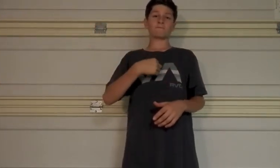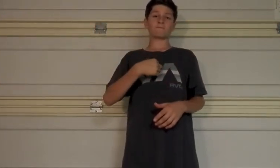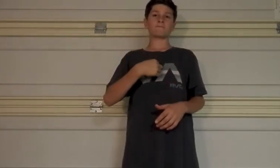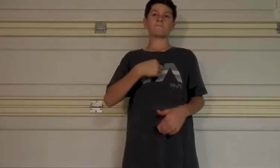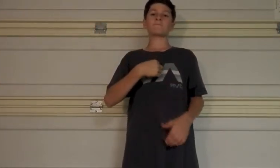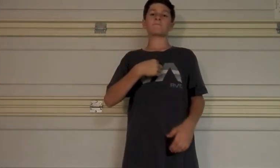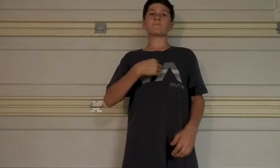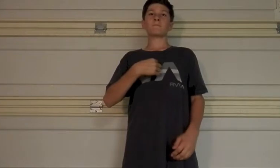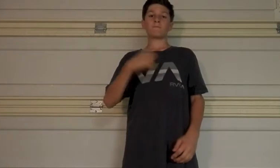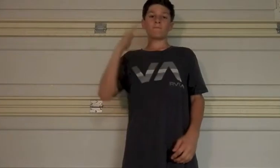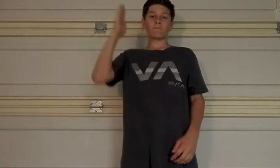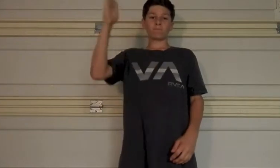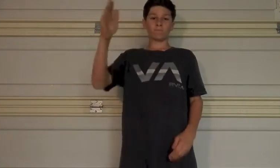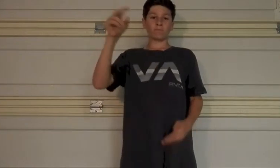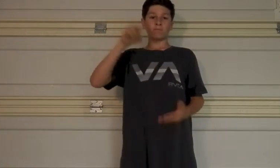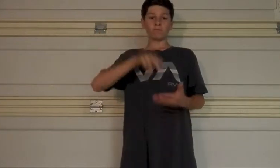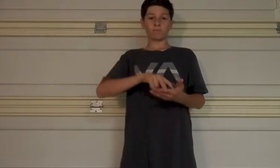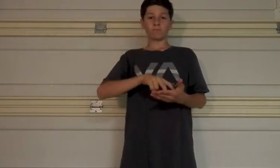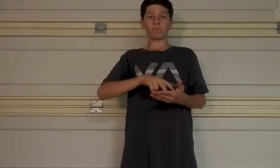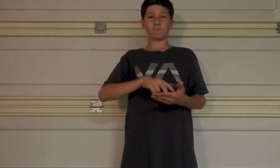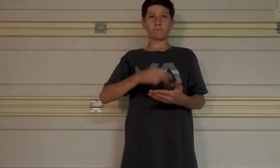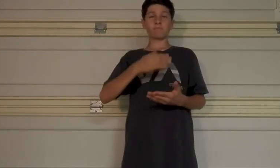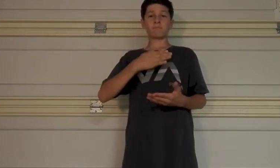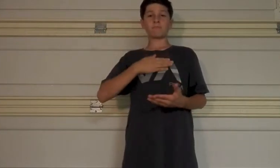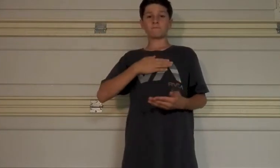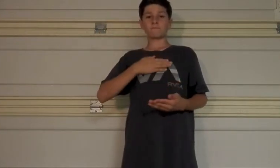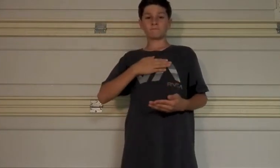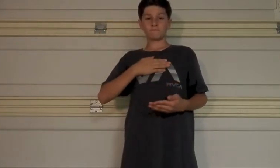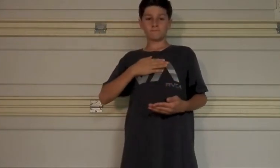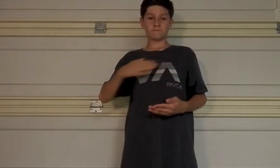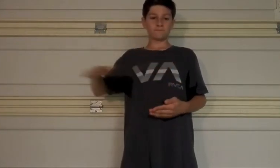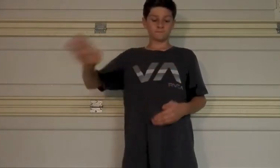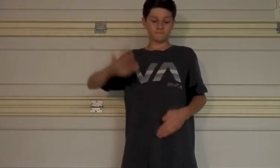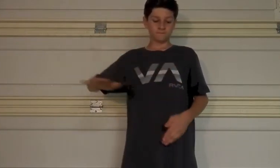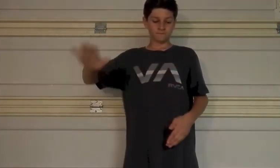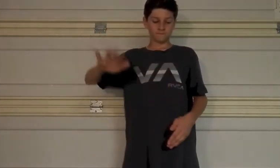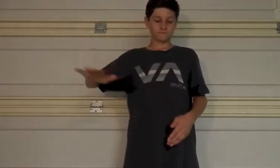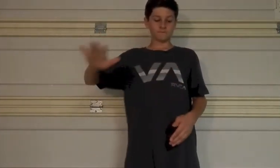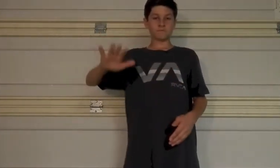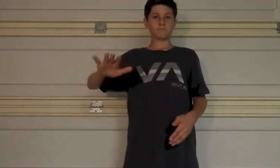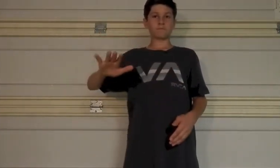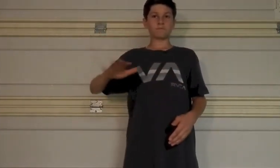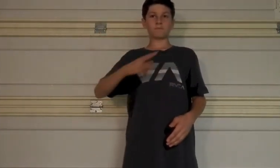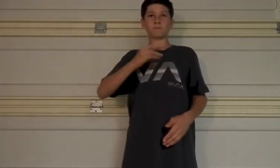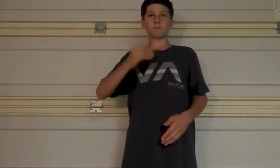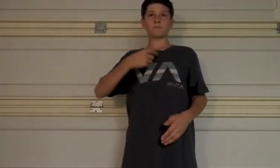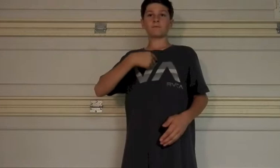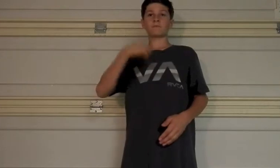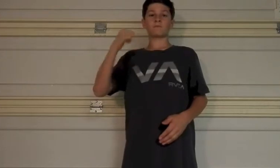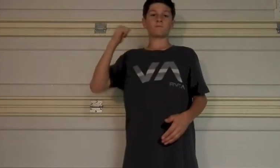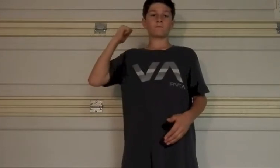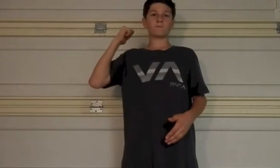Hey, I will stand my ground, and I